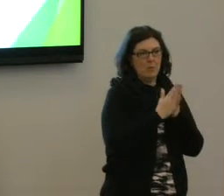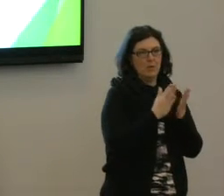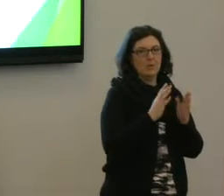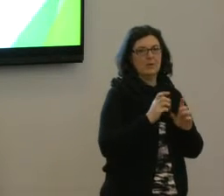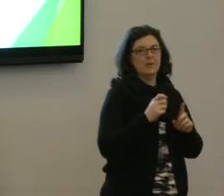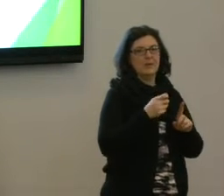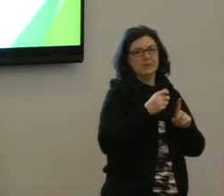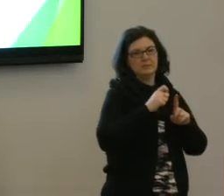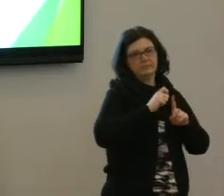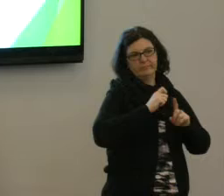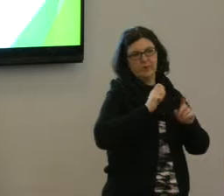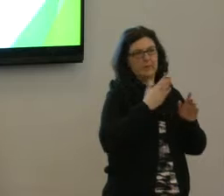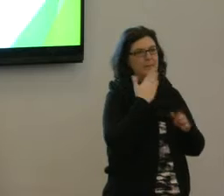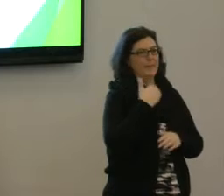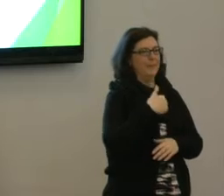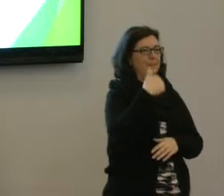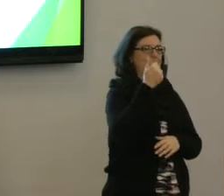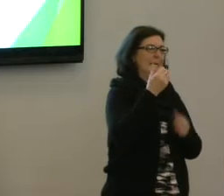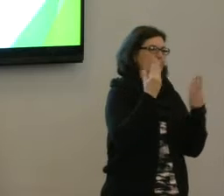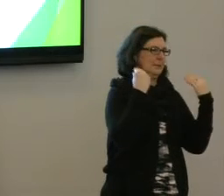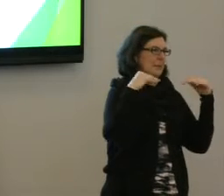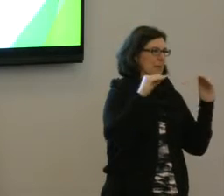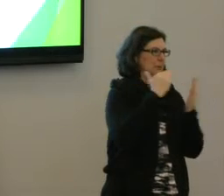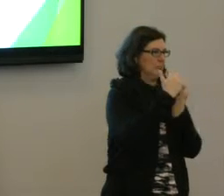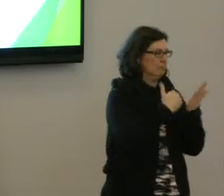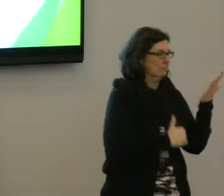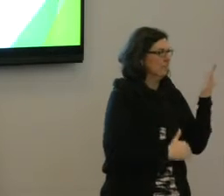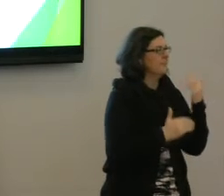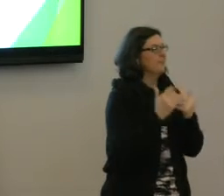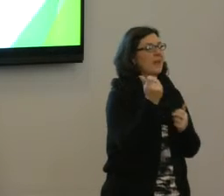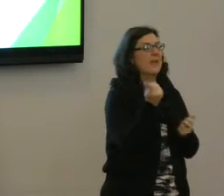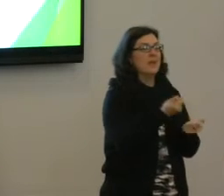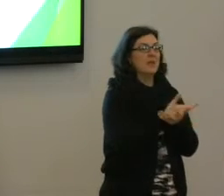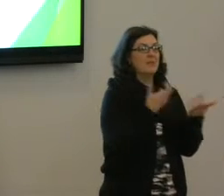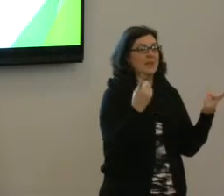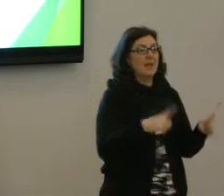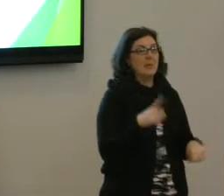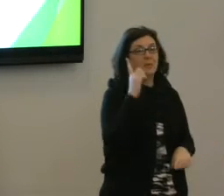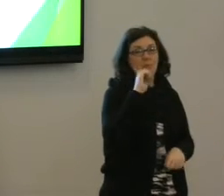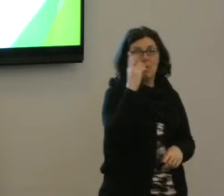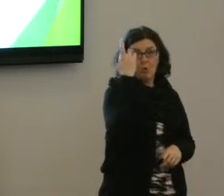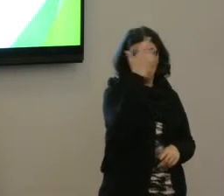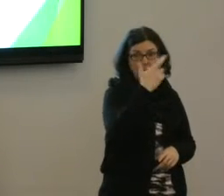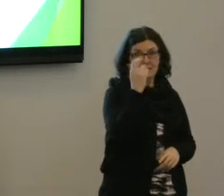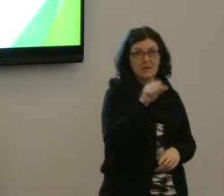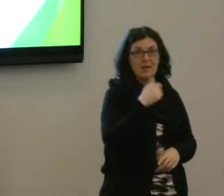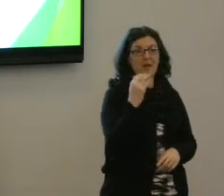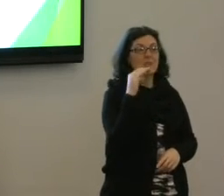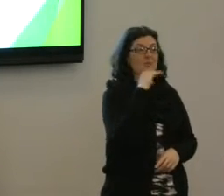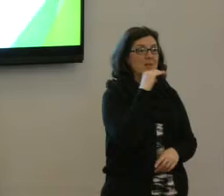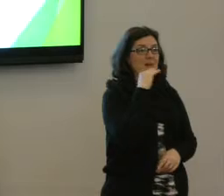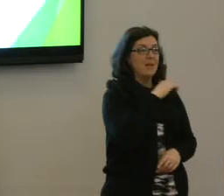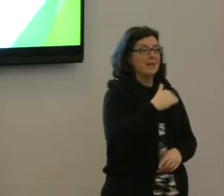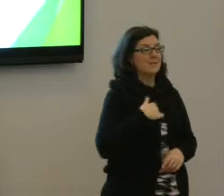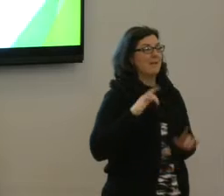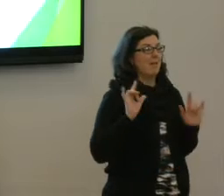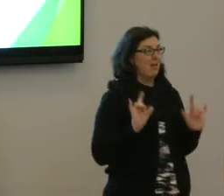the bestseller charts, which is Everything Happens for a Reason and Other Lies I Love.